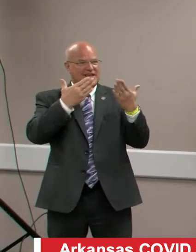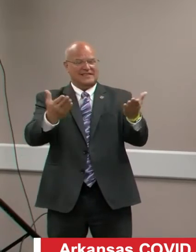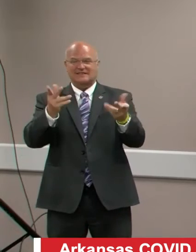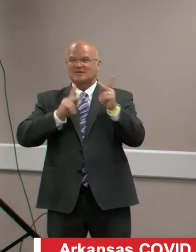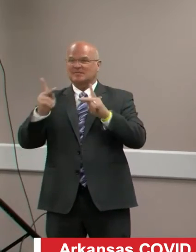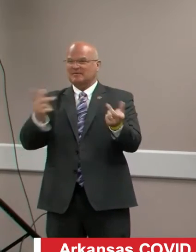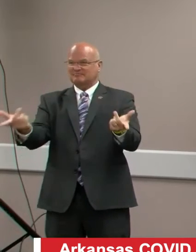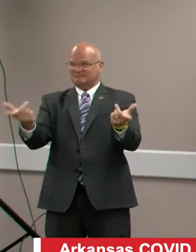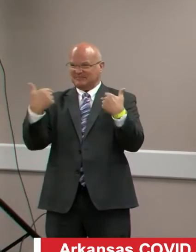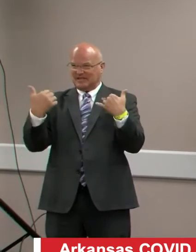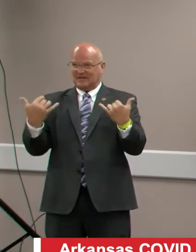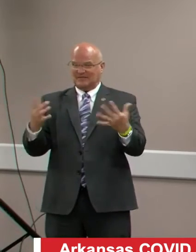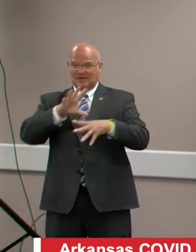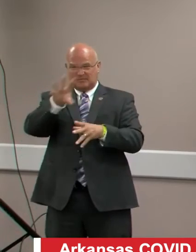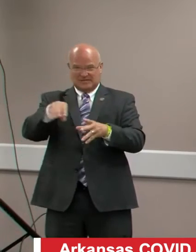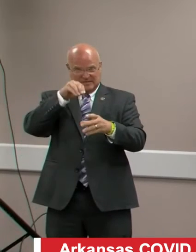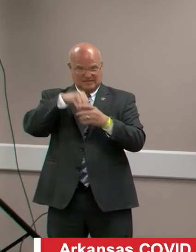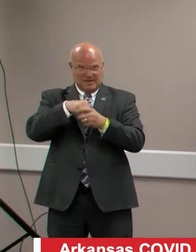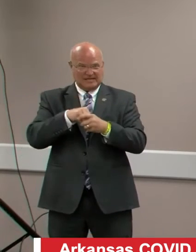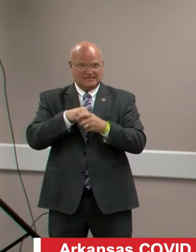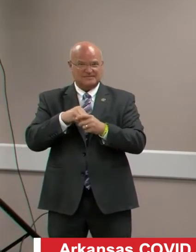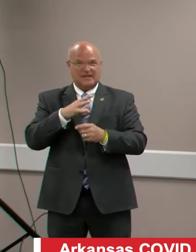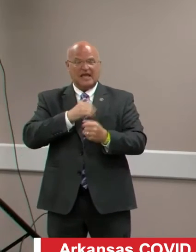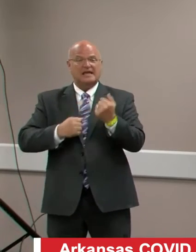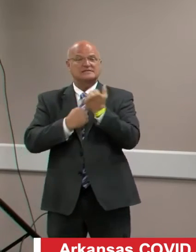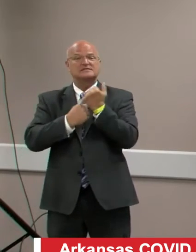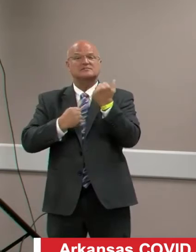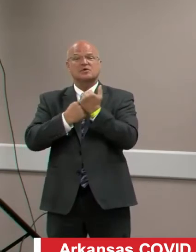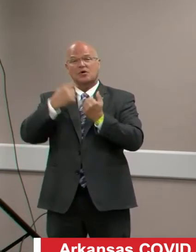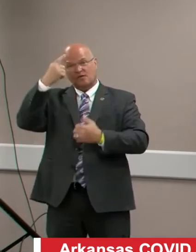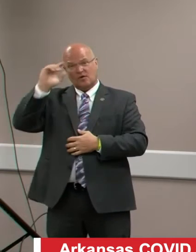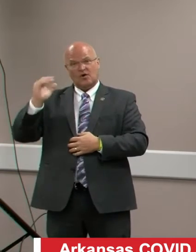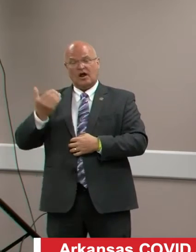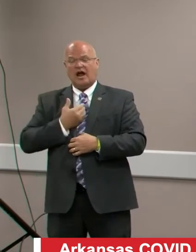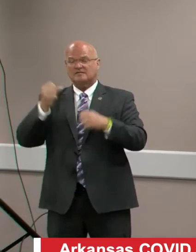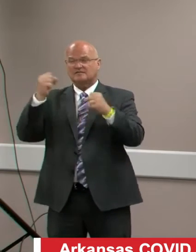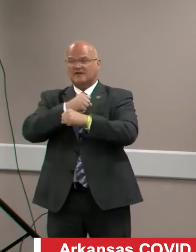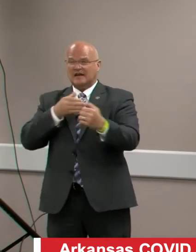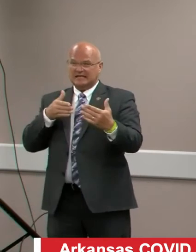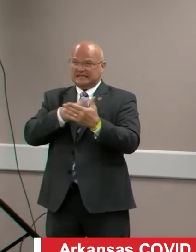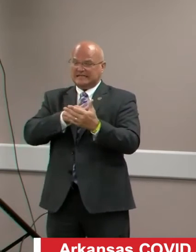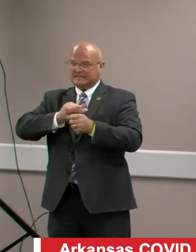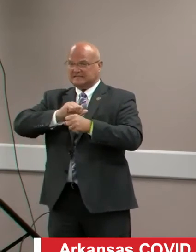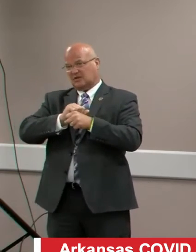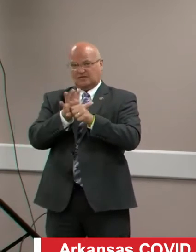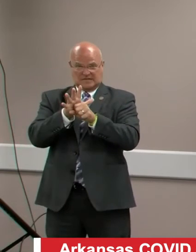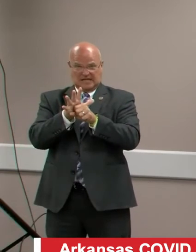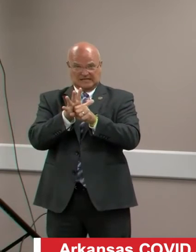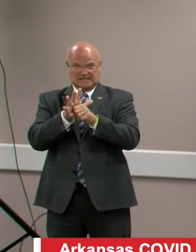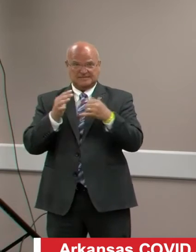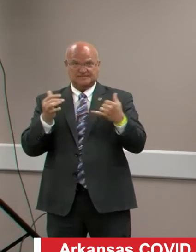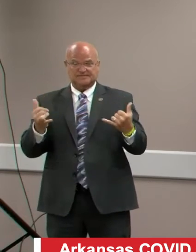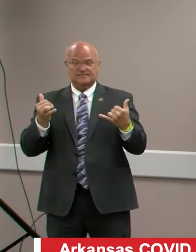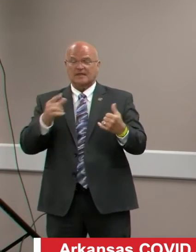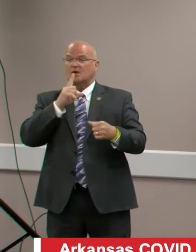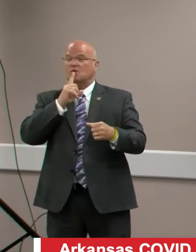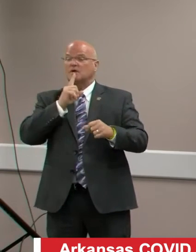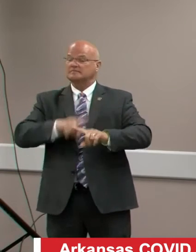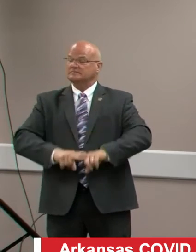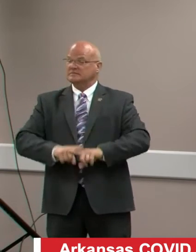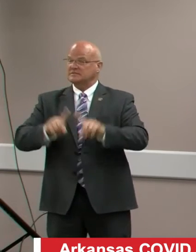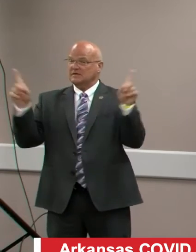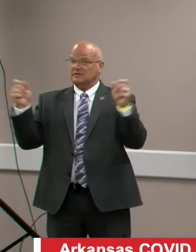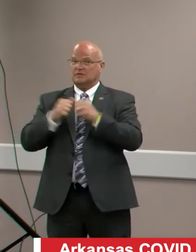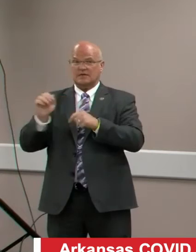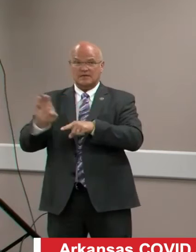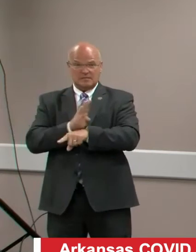them for their participation and support for our fight against COVID-19. It's made a difference with